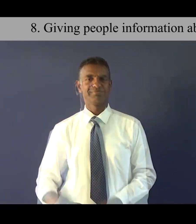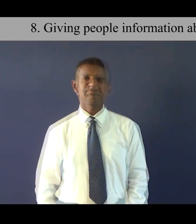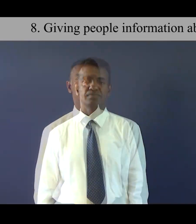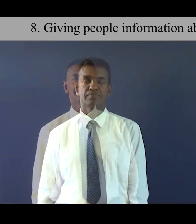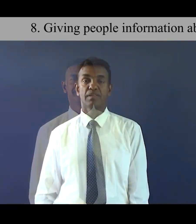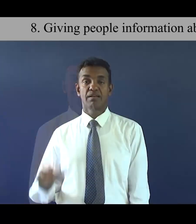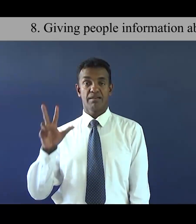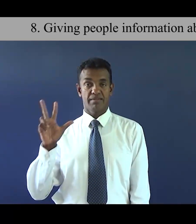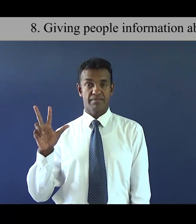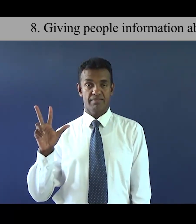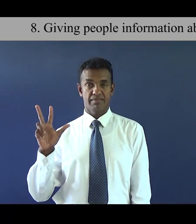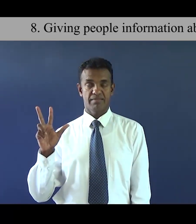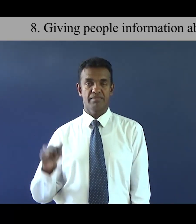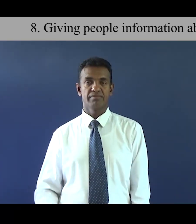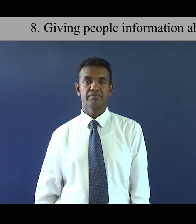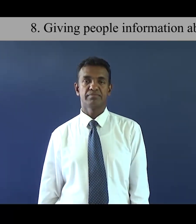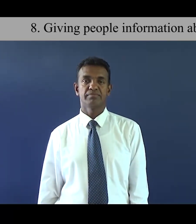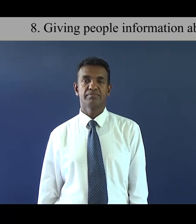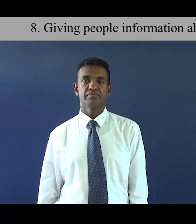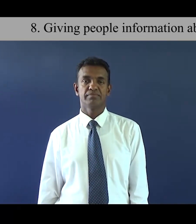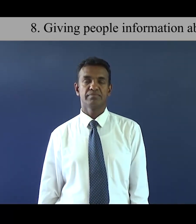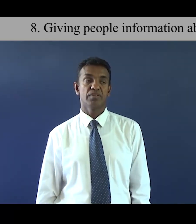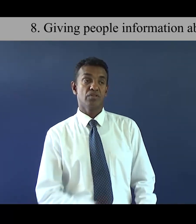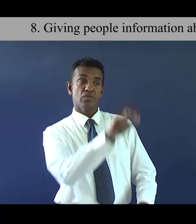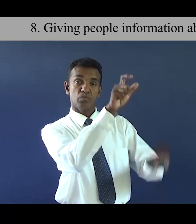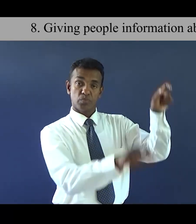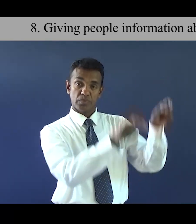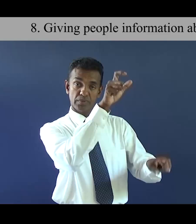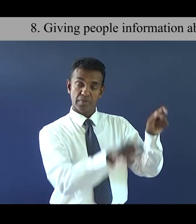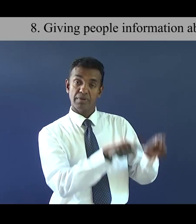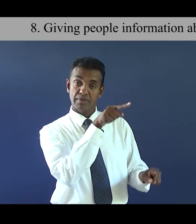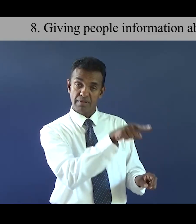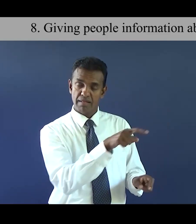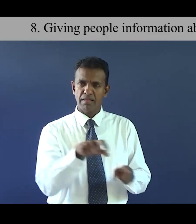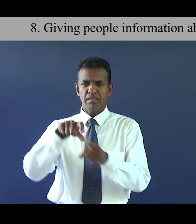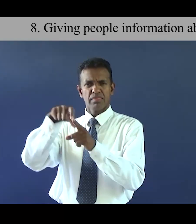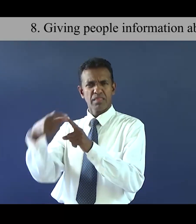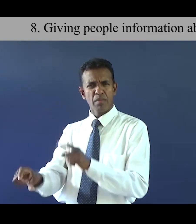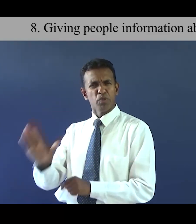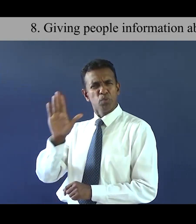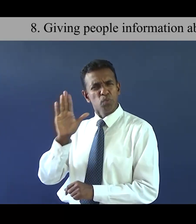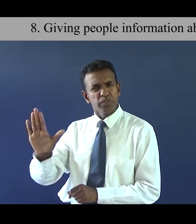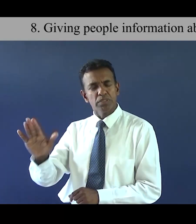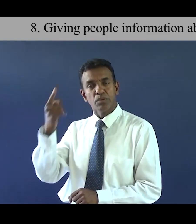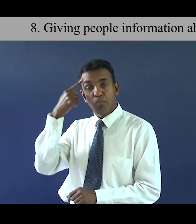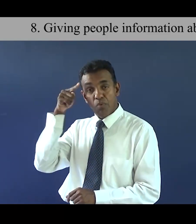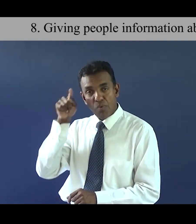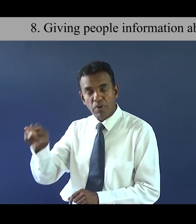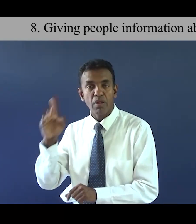Giving people information about disability. Countries agree to do things